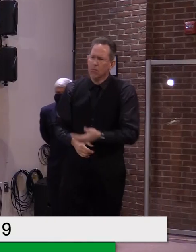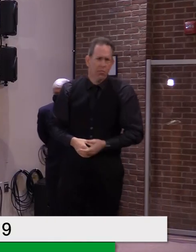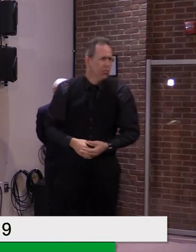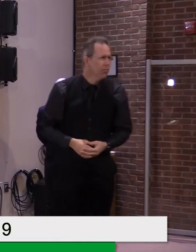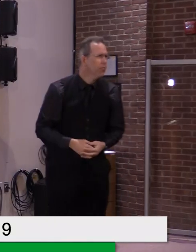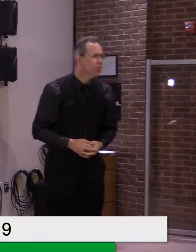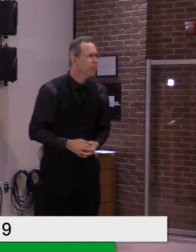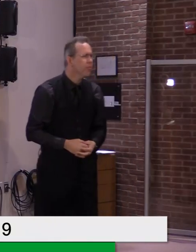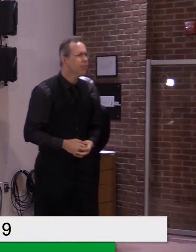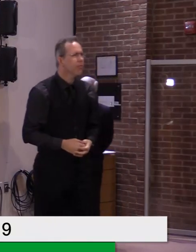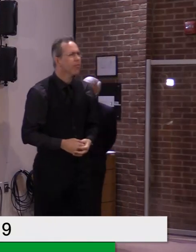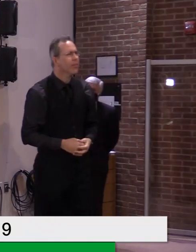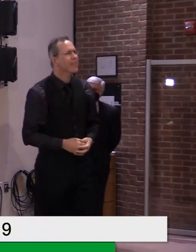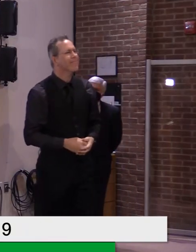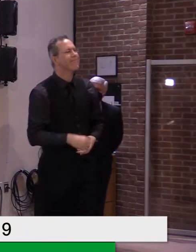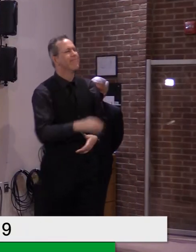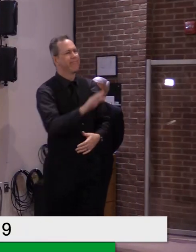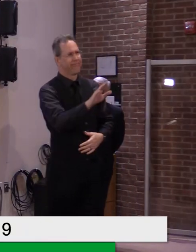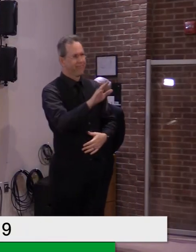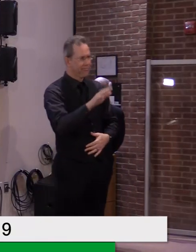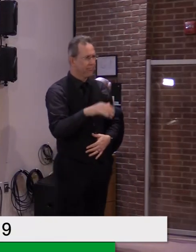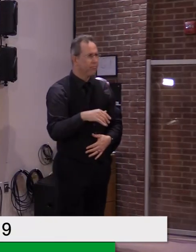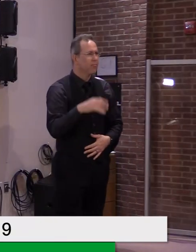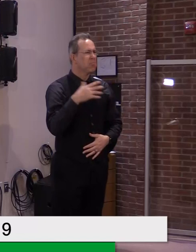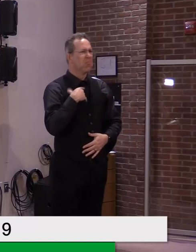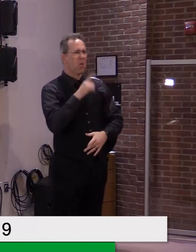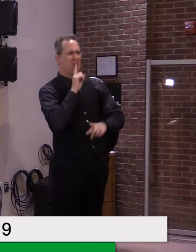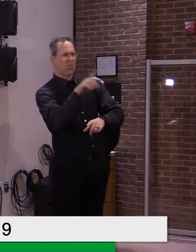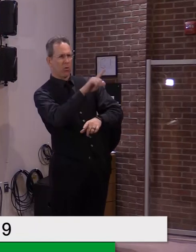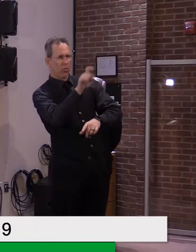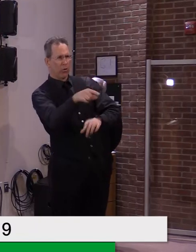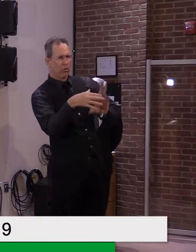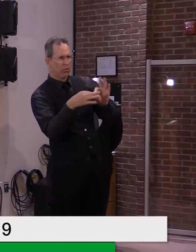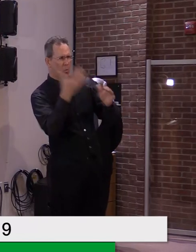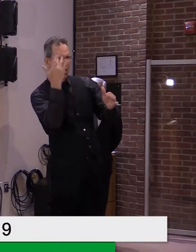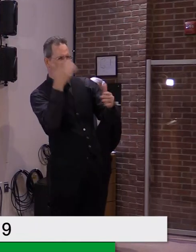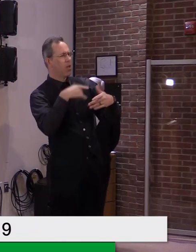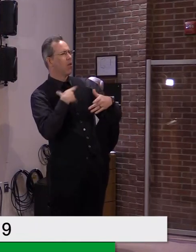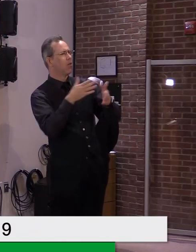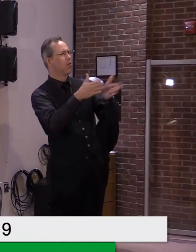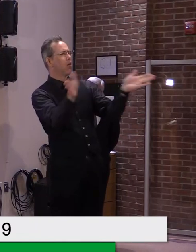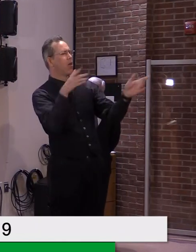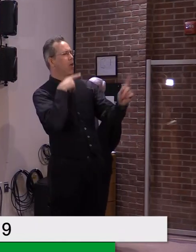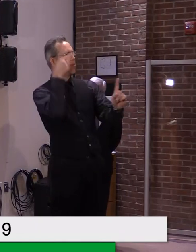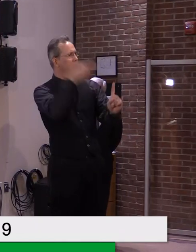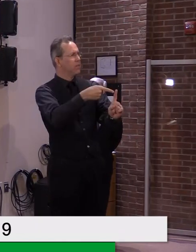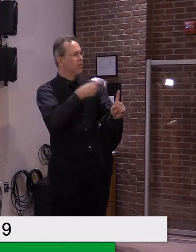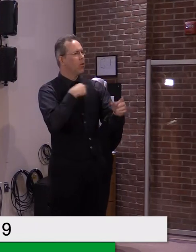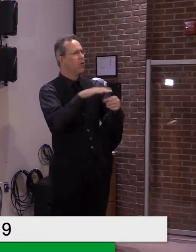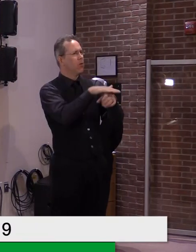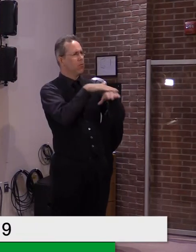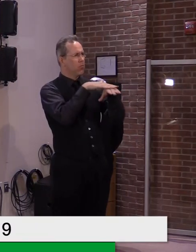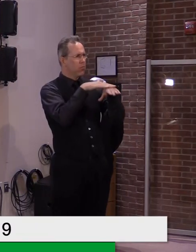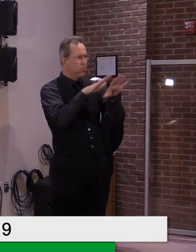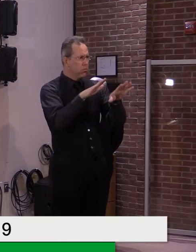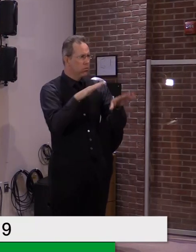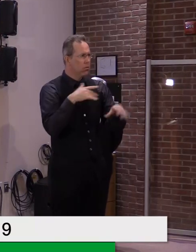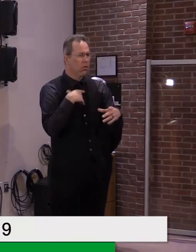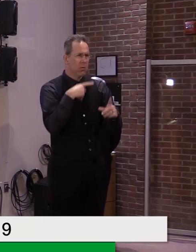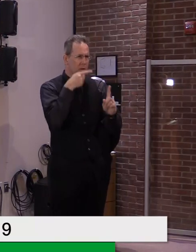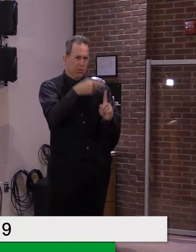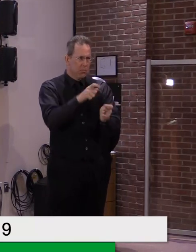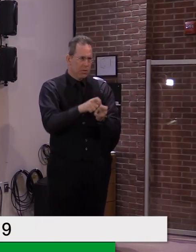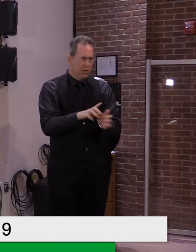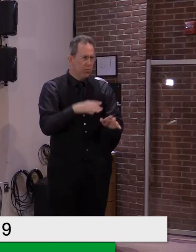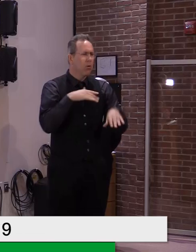I'm going to answer your question, Kat, in generalities because I don't have insight into the specifics of the two facilities right